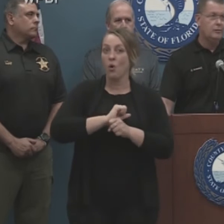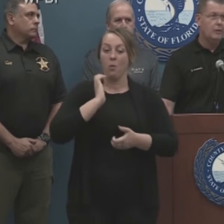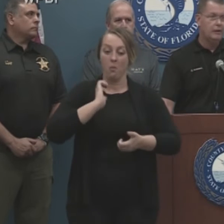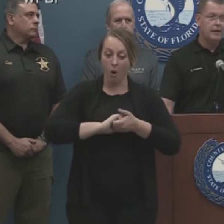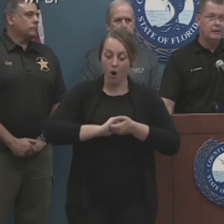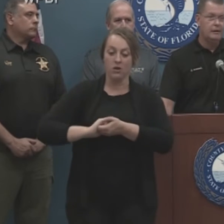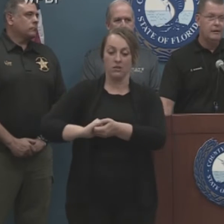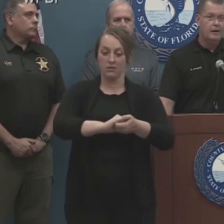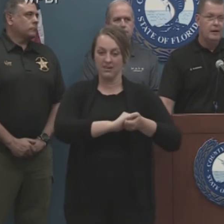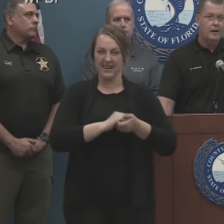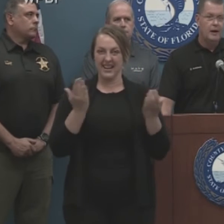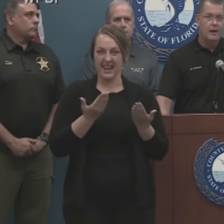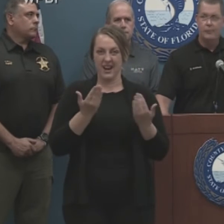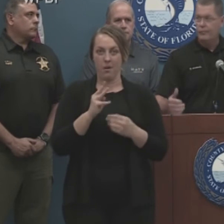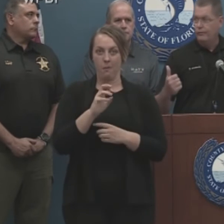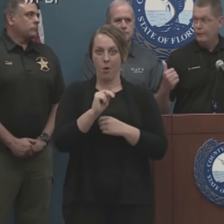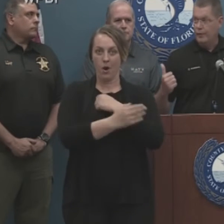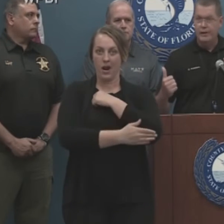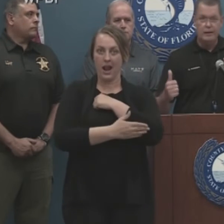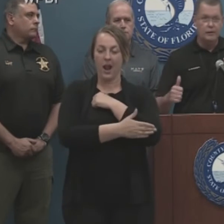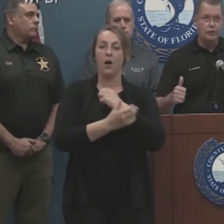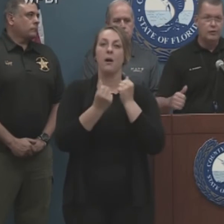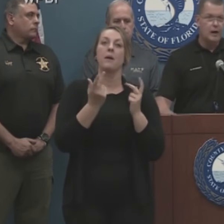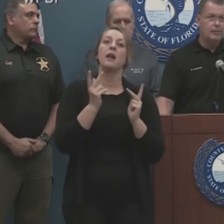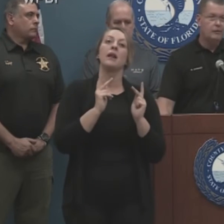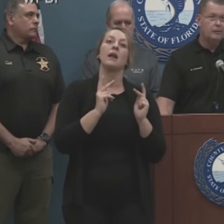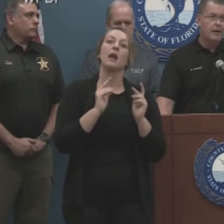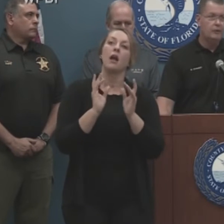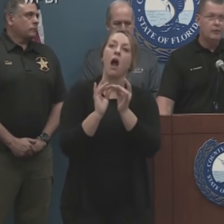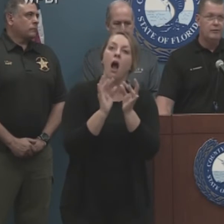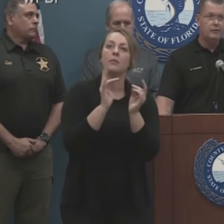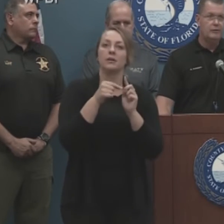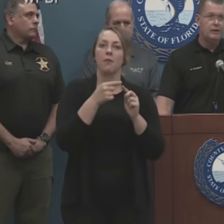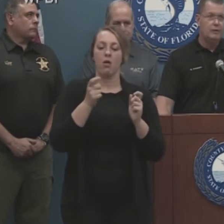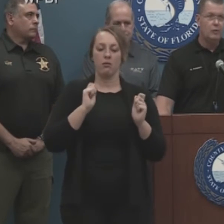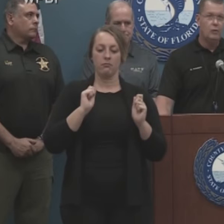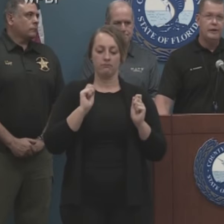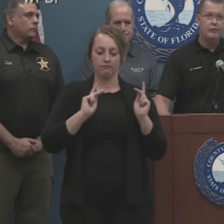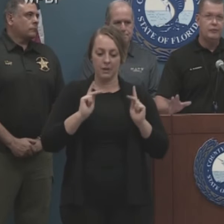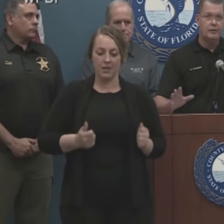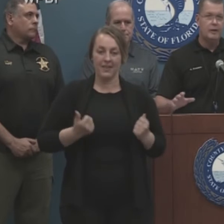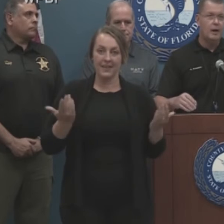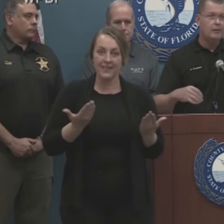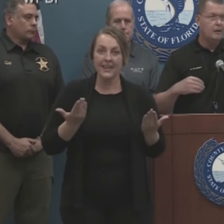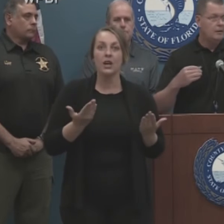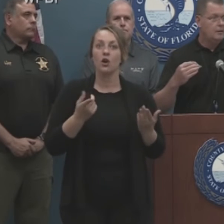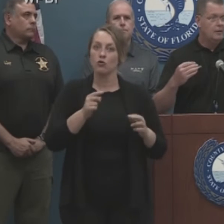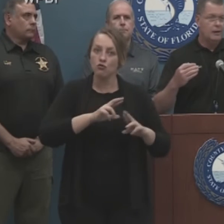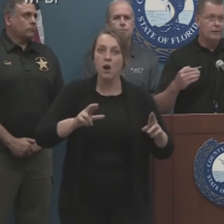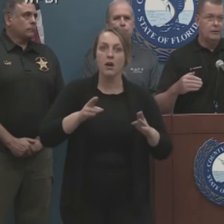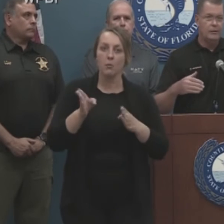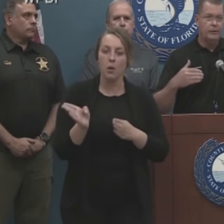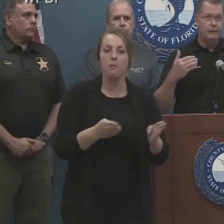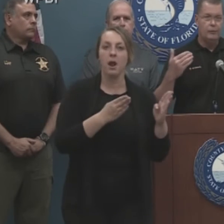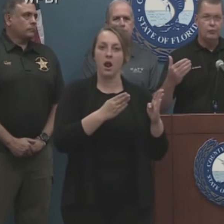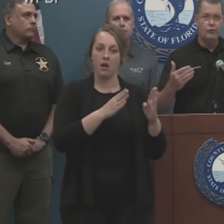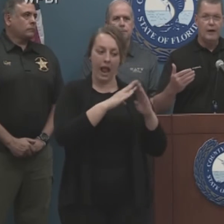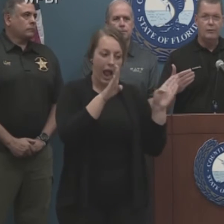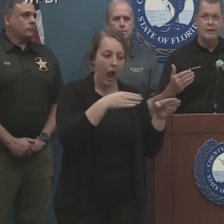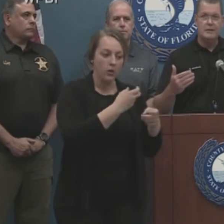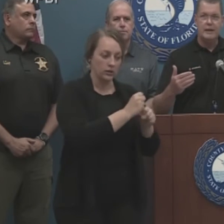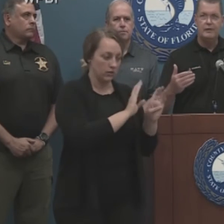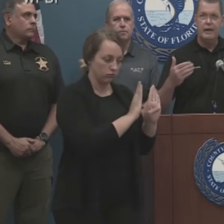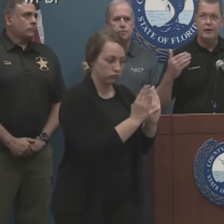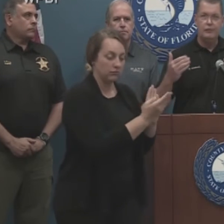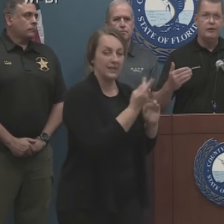partners here in Martin County. Very many good comments about the residents, heeded the warning, shuttered up. You know, if you